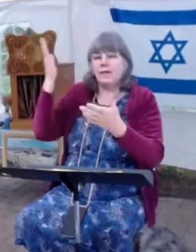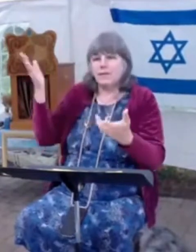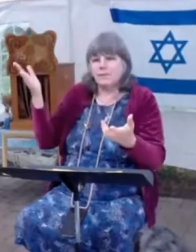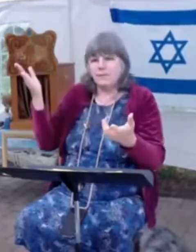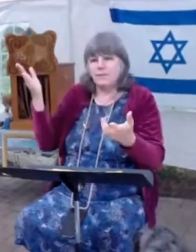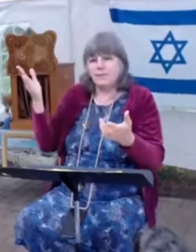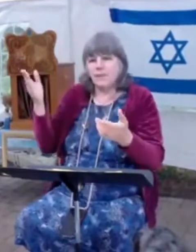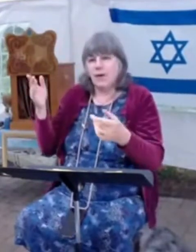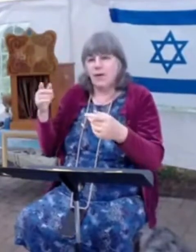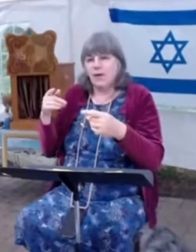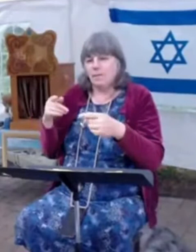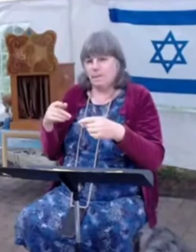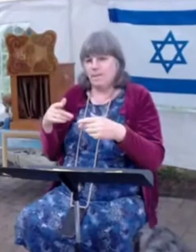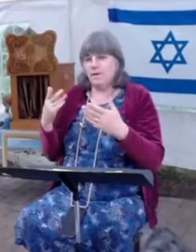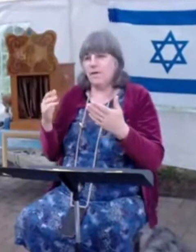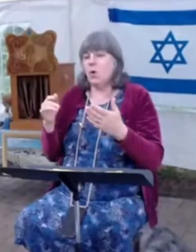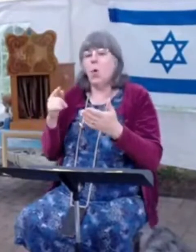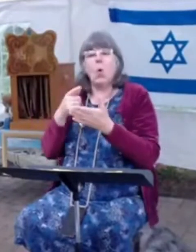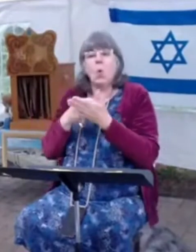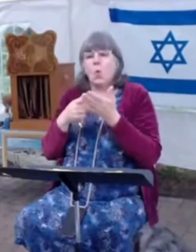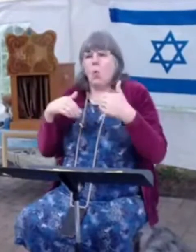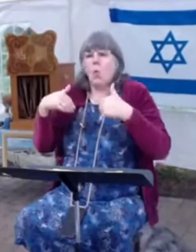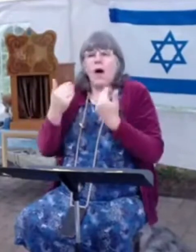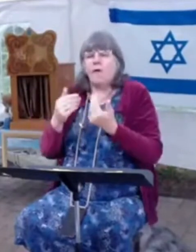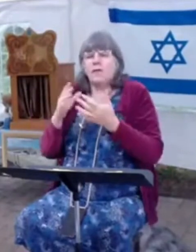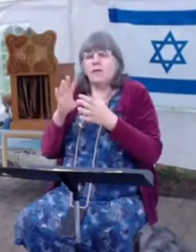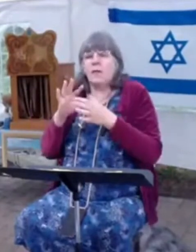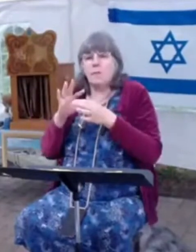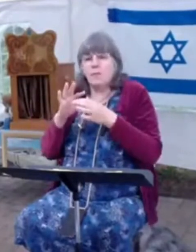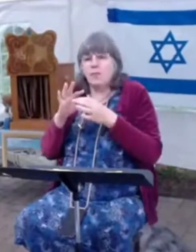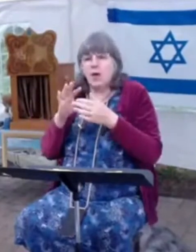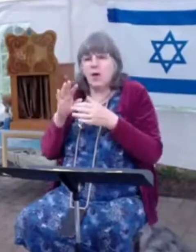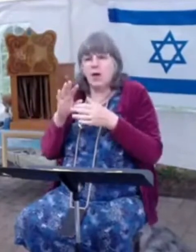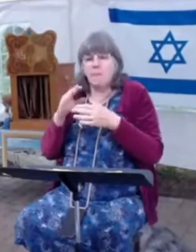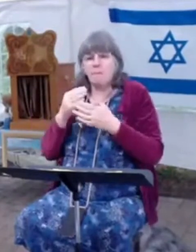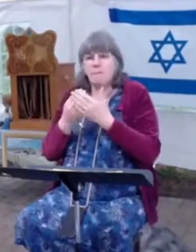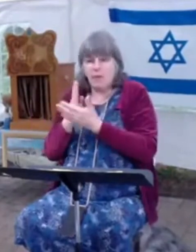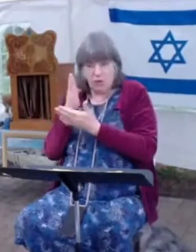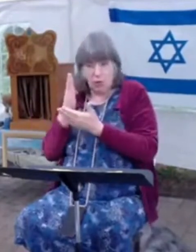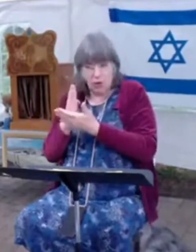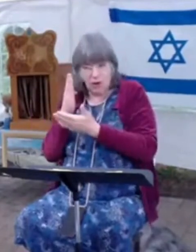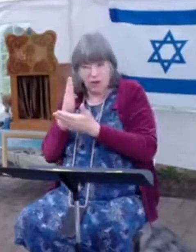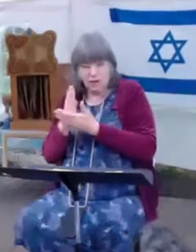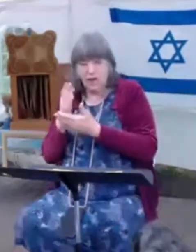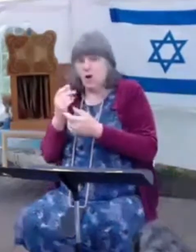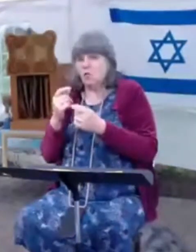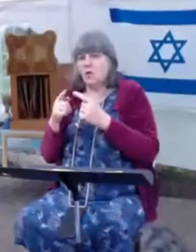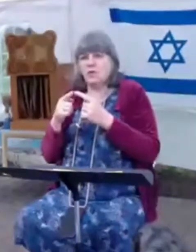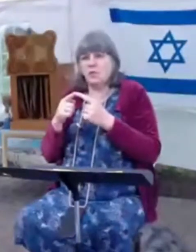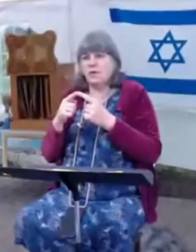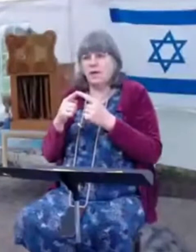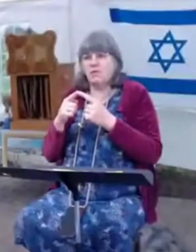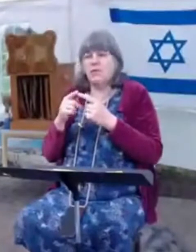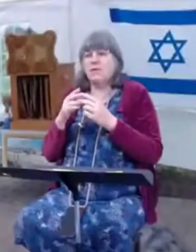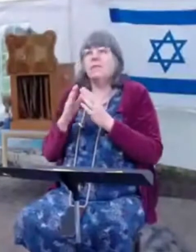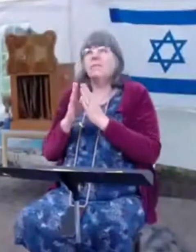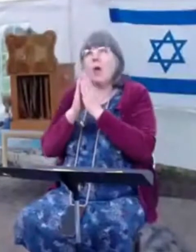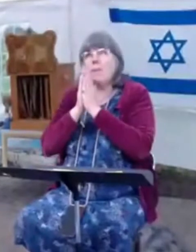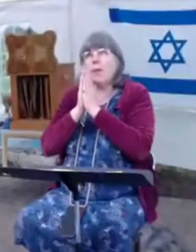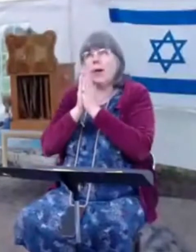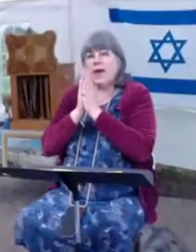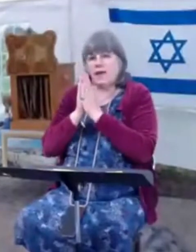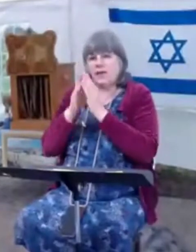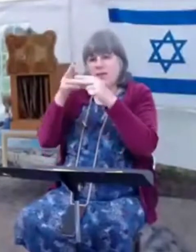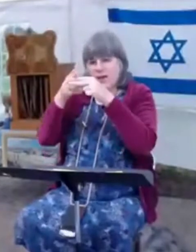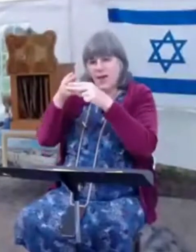so what did the Besorah look like in those days? Calling upon the name of the Lord. We don't know anything else. Of course,